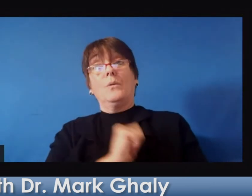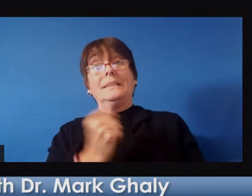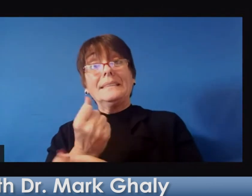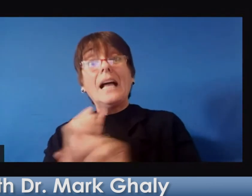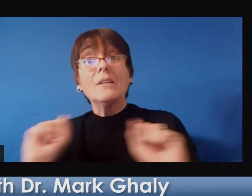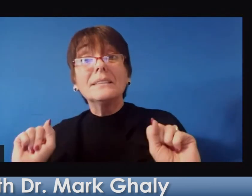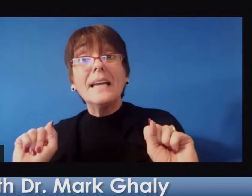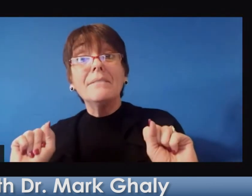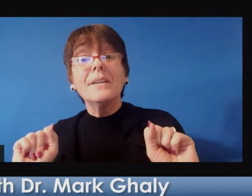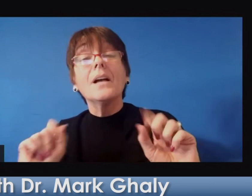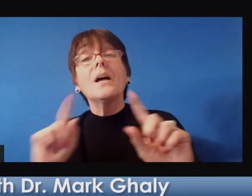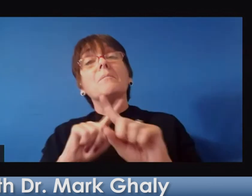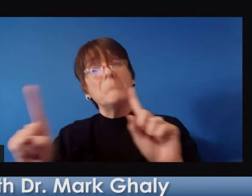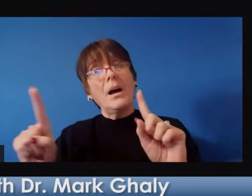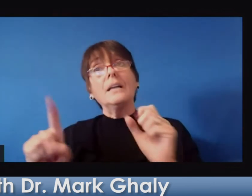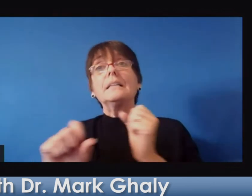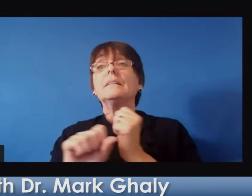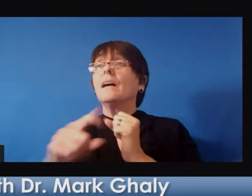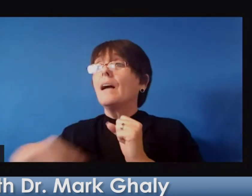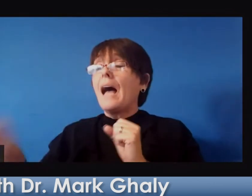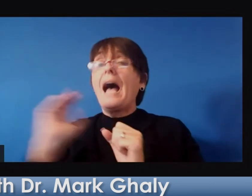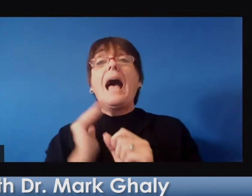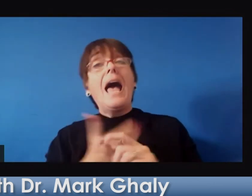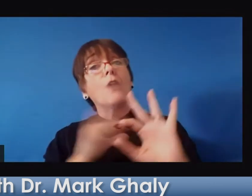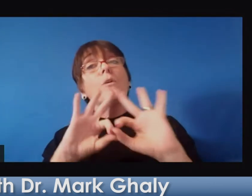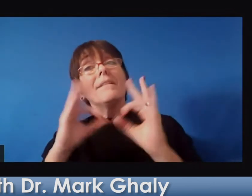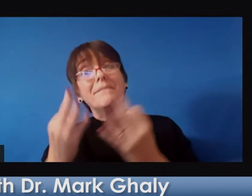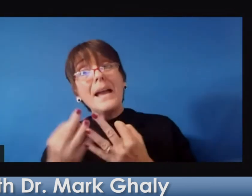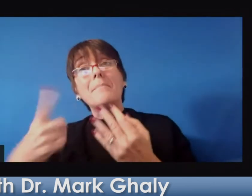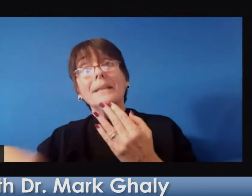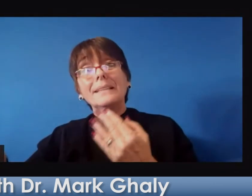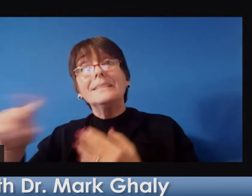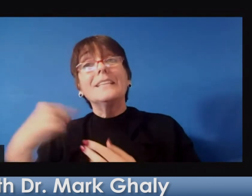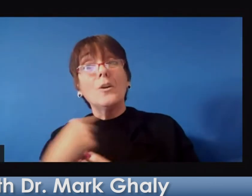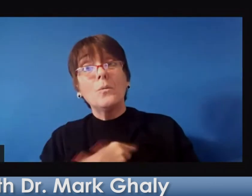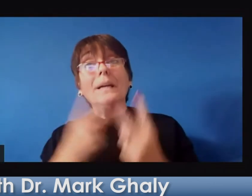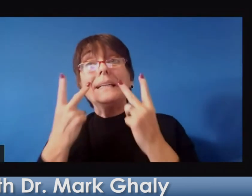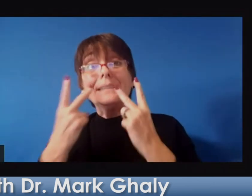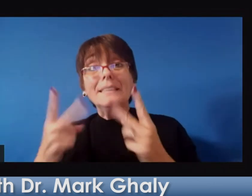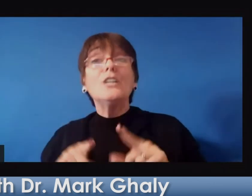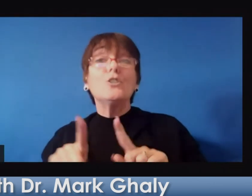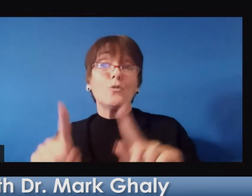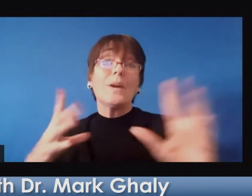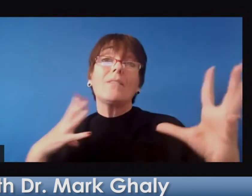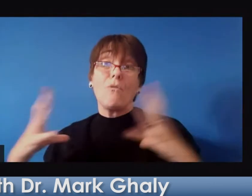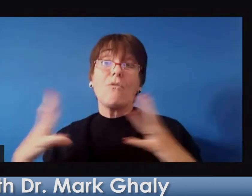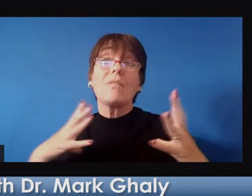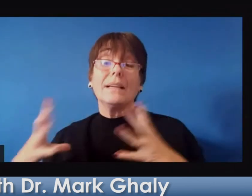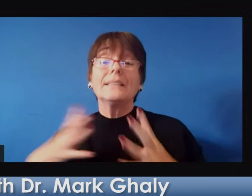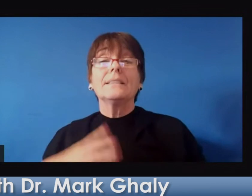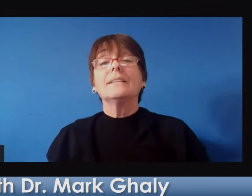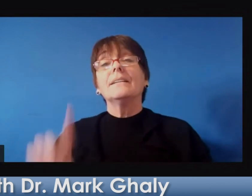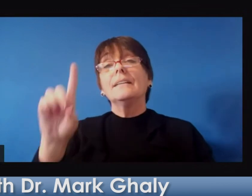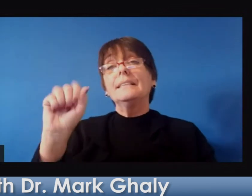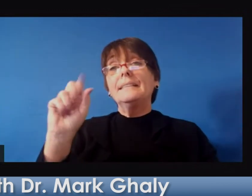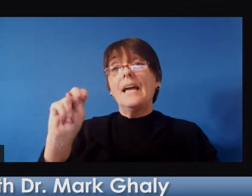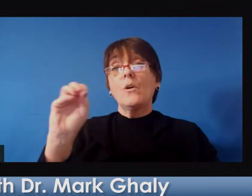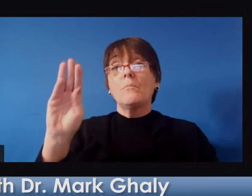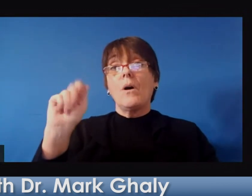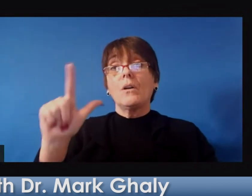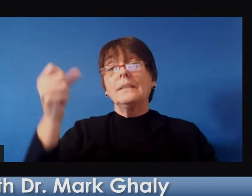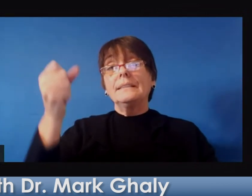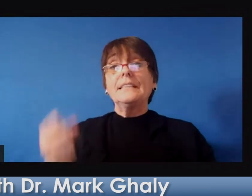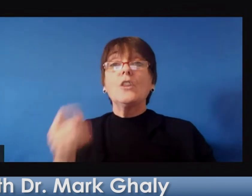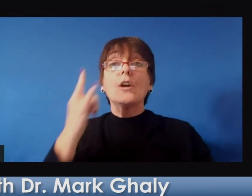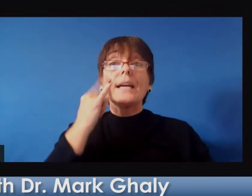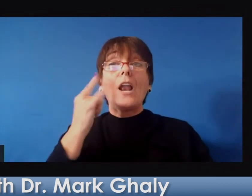but extended family and others that we may see during the holidays. Dan Obano, Southern California